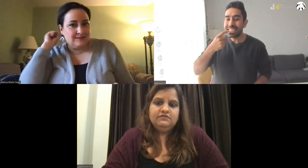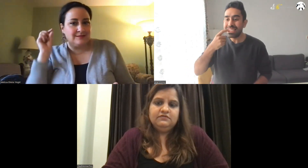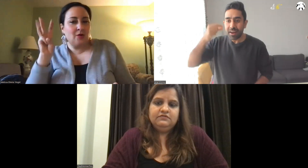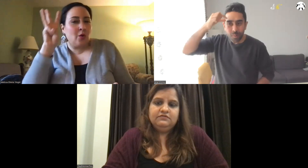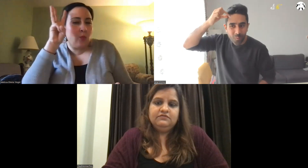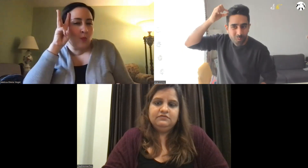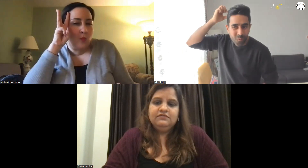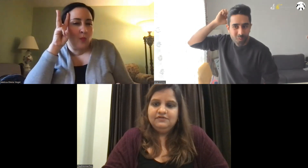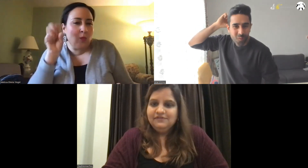there are